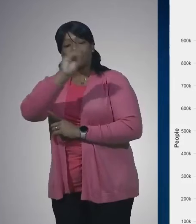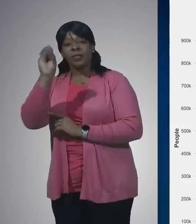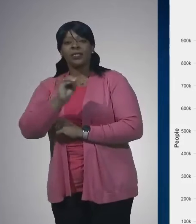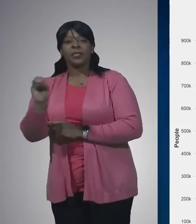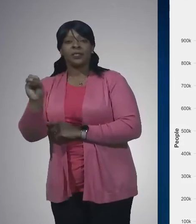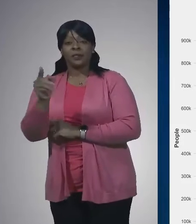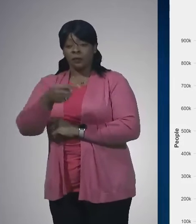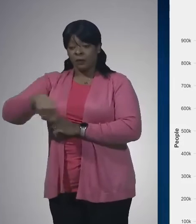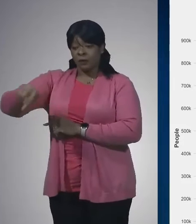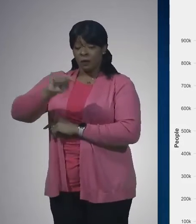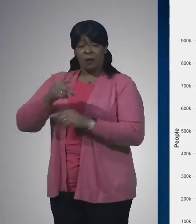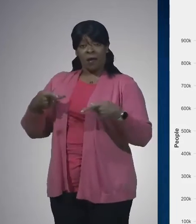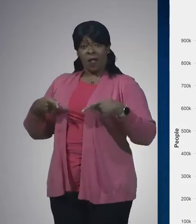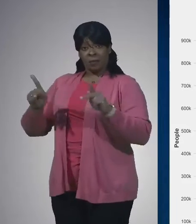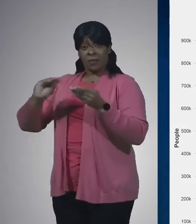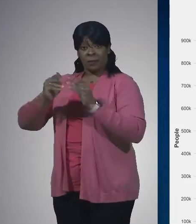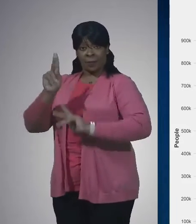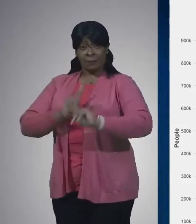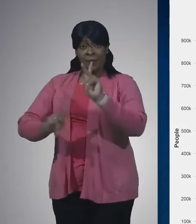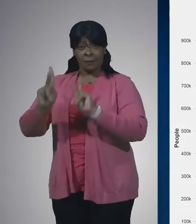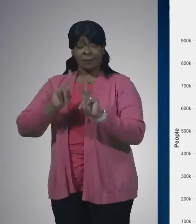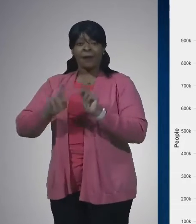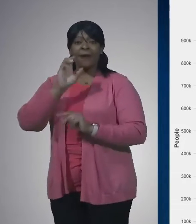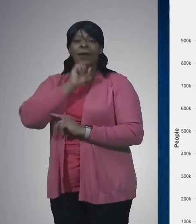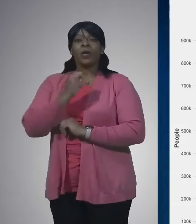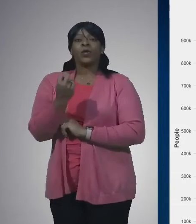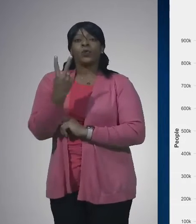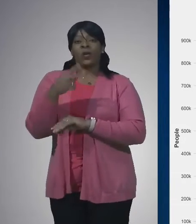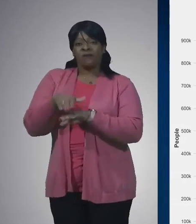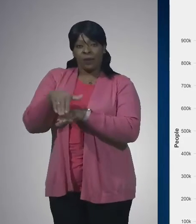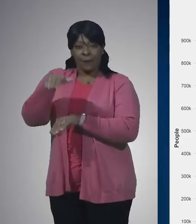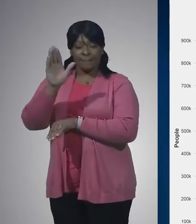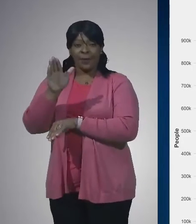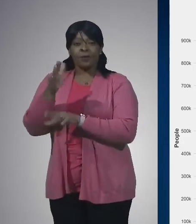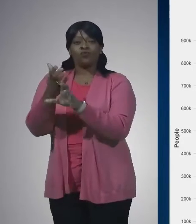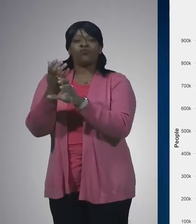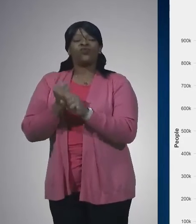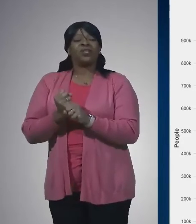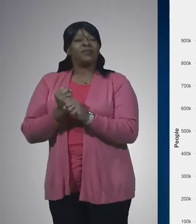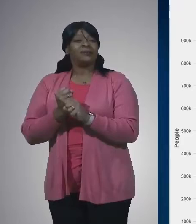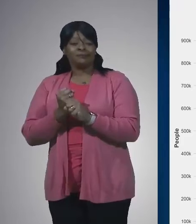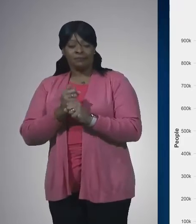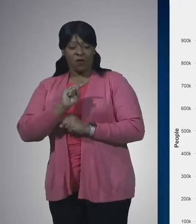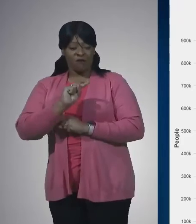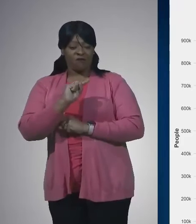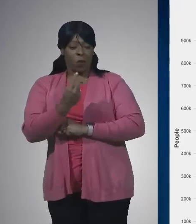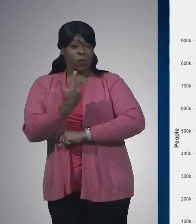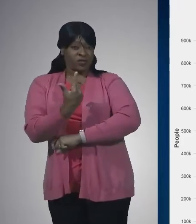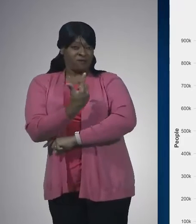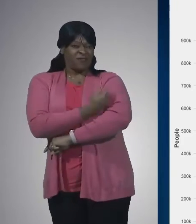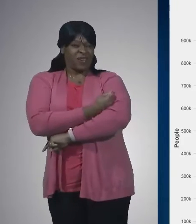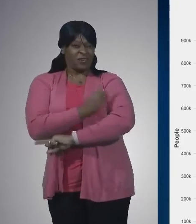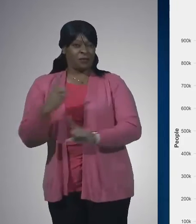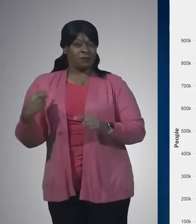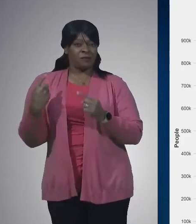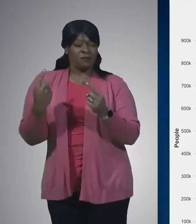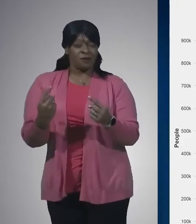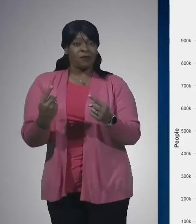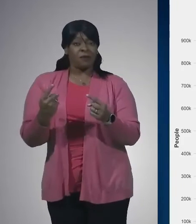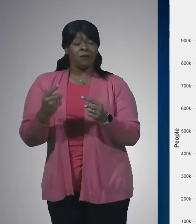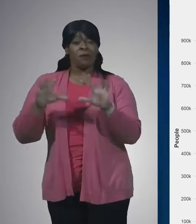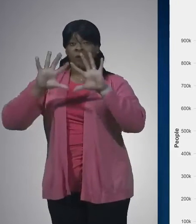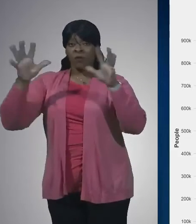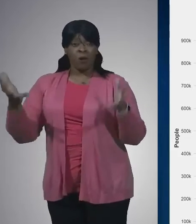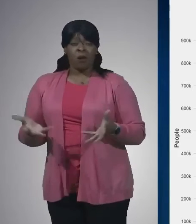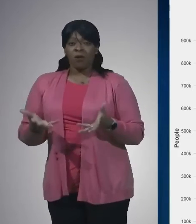52.9% of the eligible population age 12 and up has received at least one dose of vaccine, and